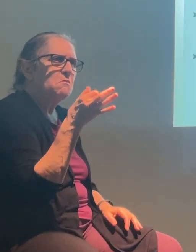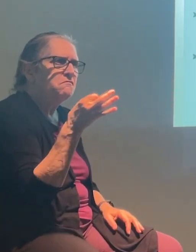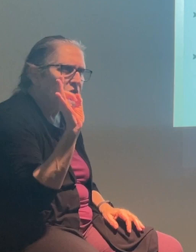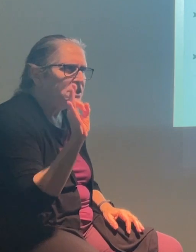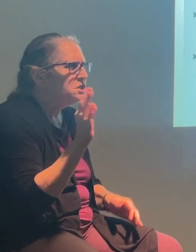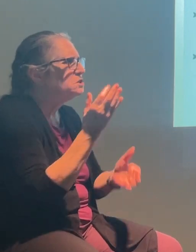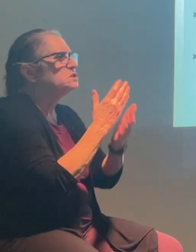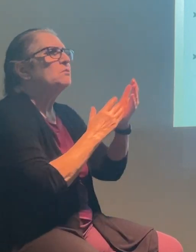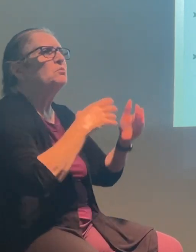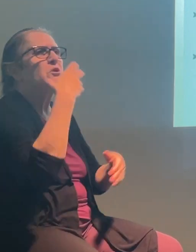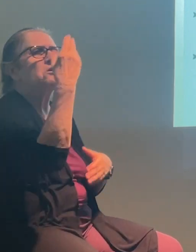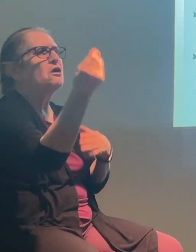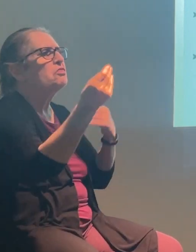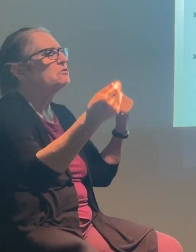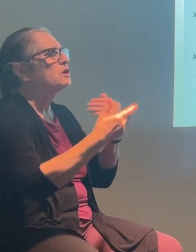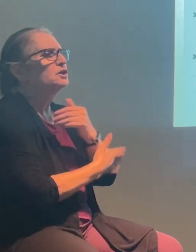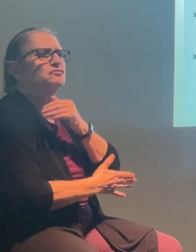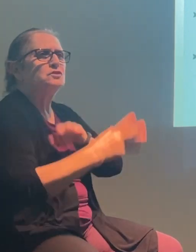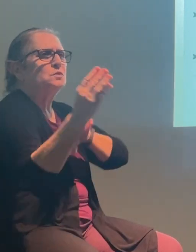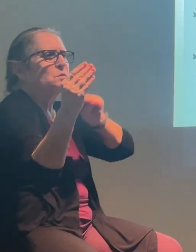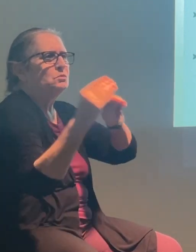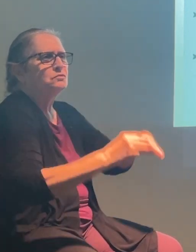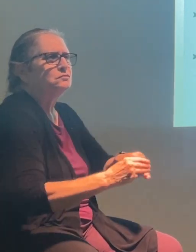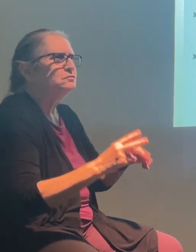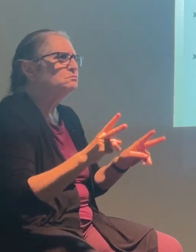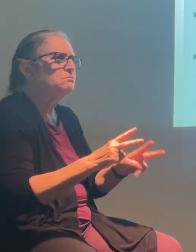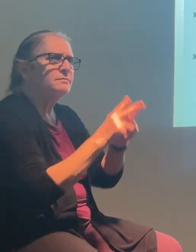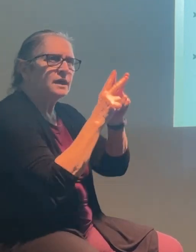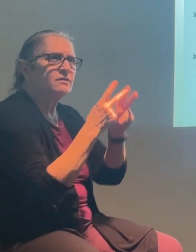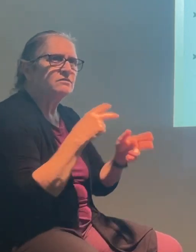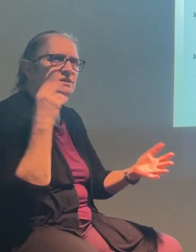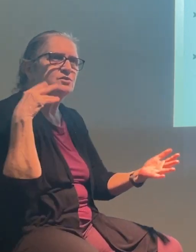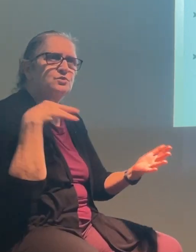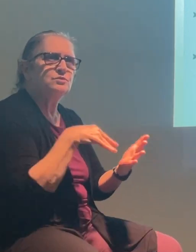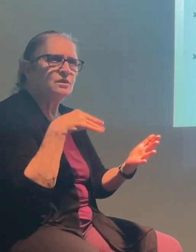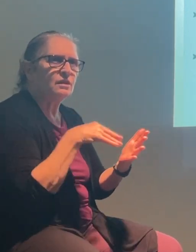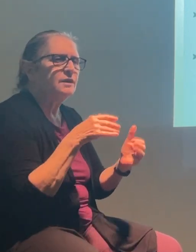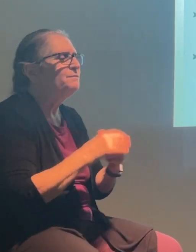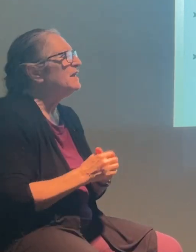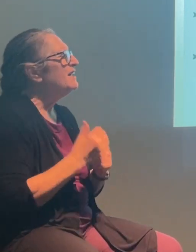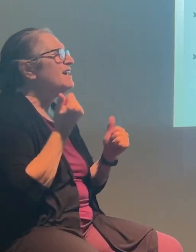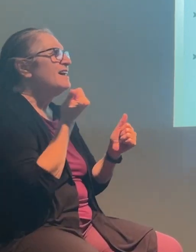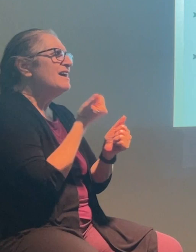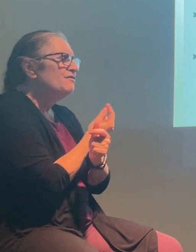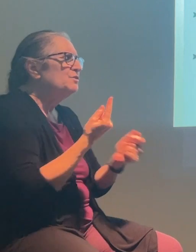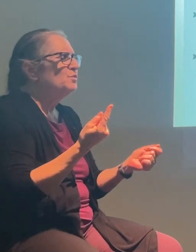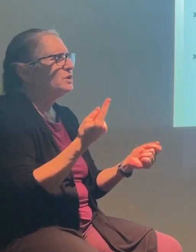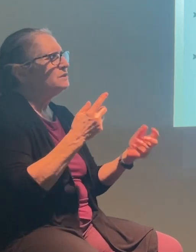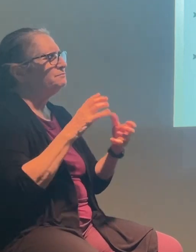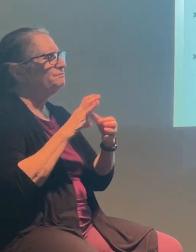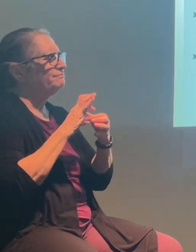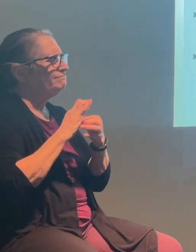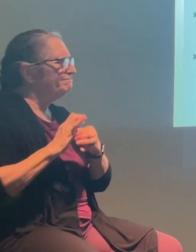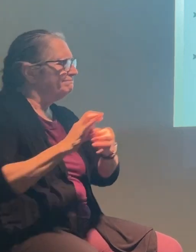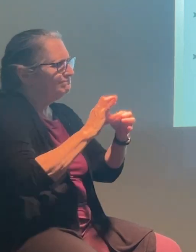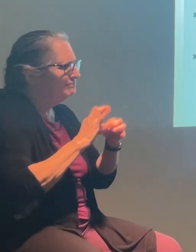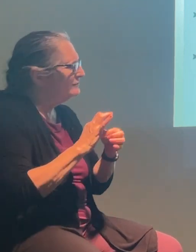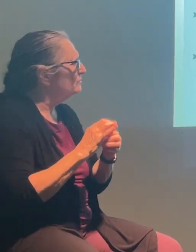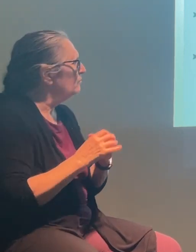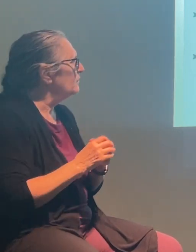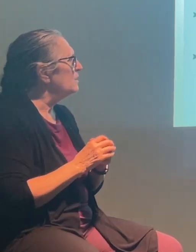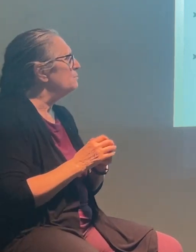were foreigners that moved to Paris to study, and everyone got along quite well. So the thing was,